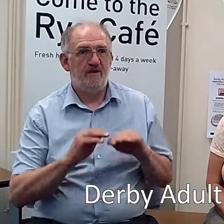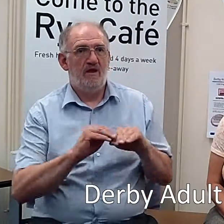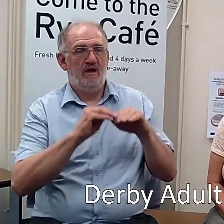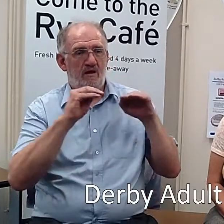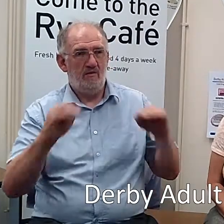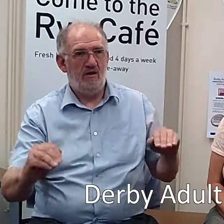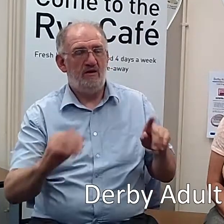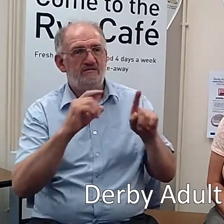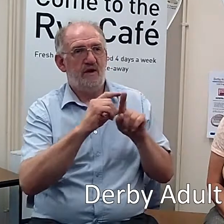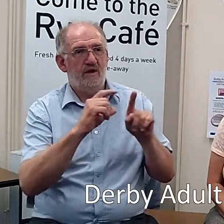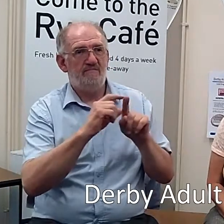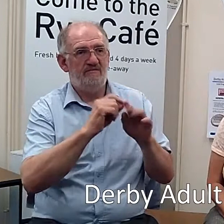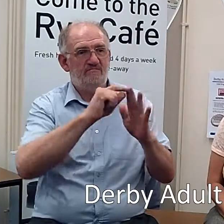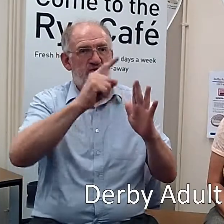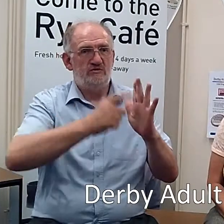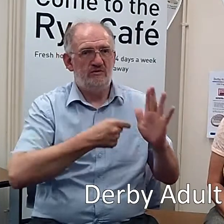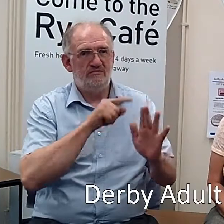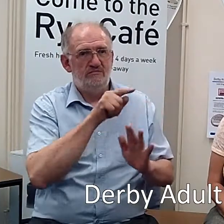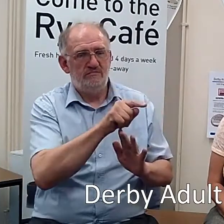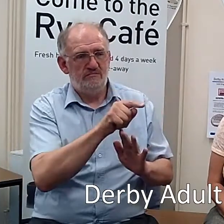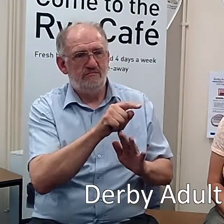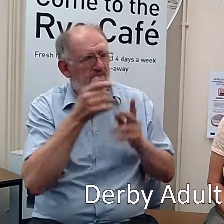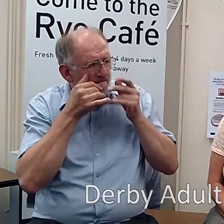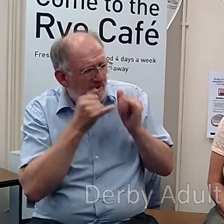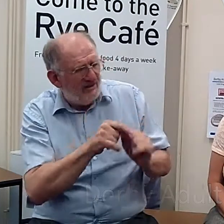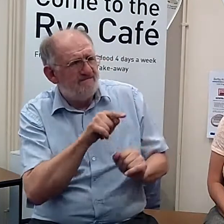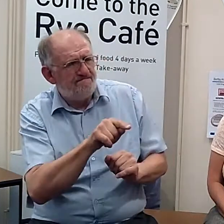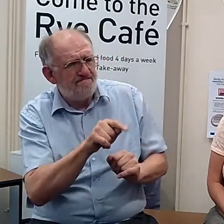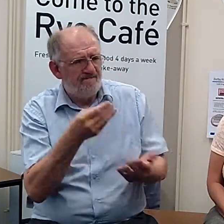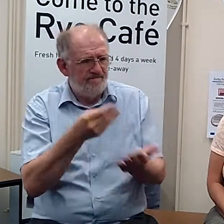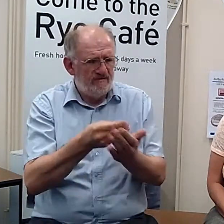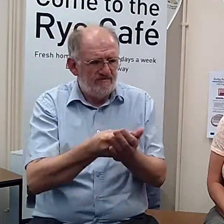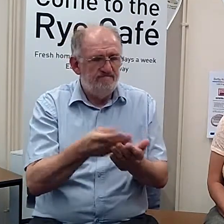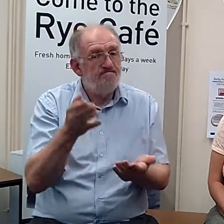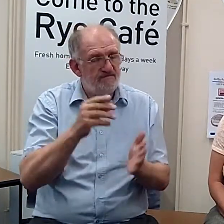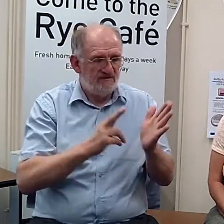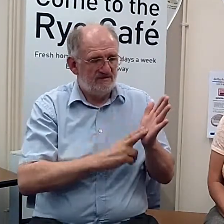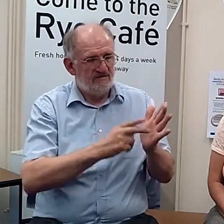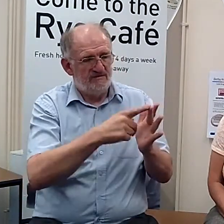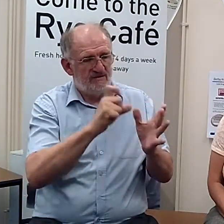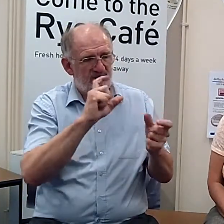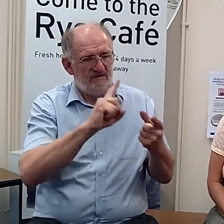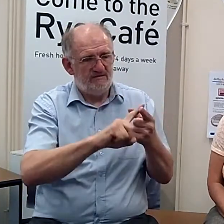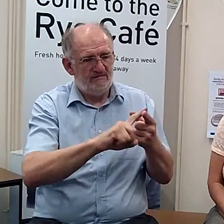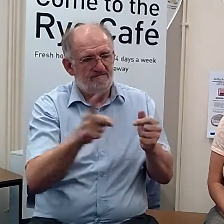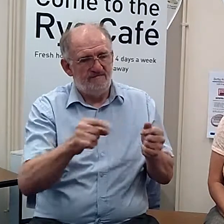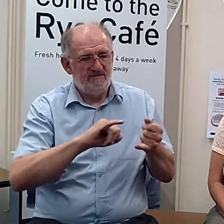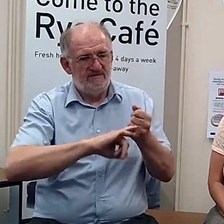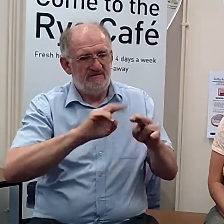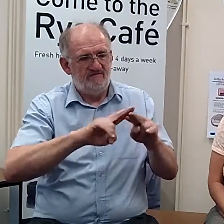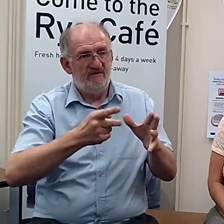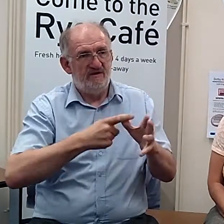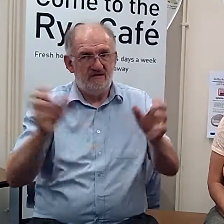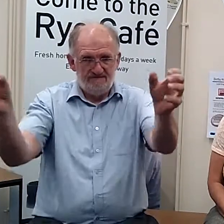The Equal People Derby project is funded by NIACE, the skills funding agency, and it's delivered by Derby Adult Learning staff and MenCap